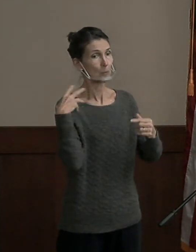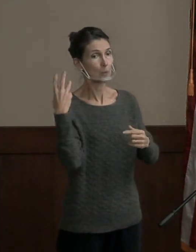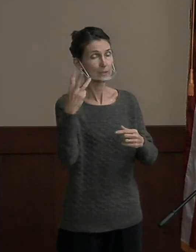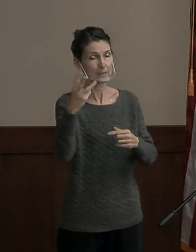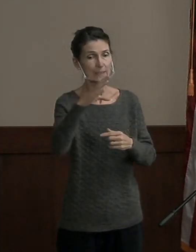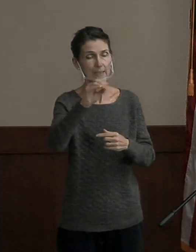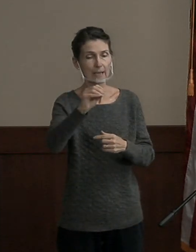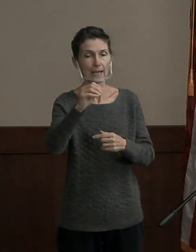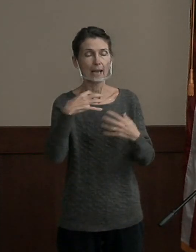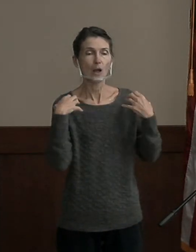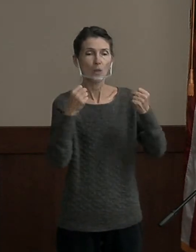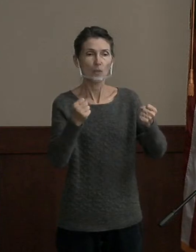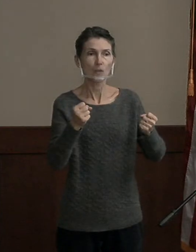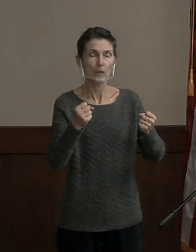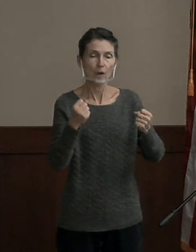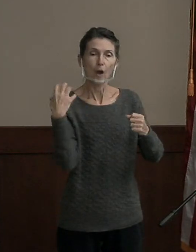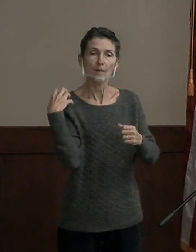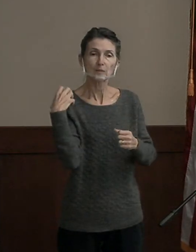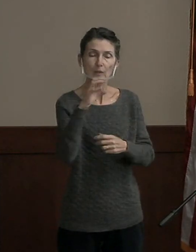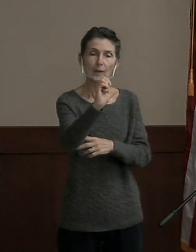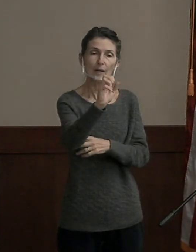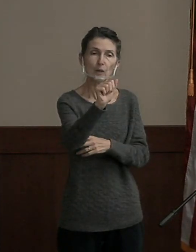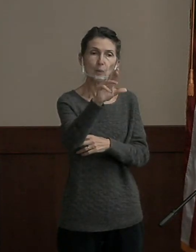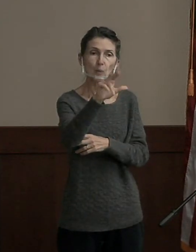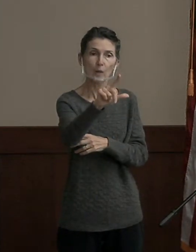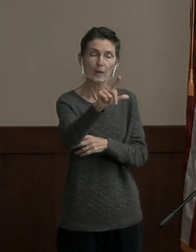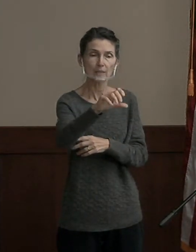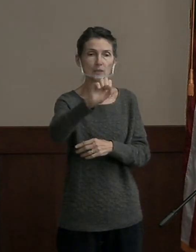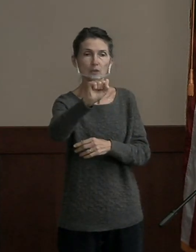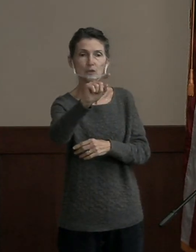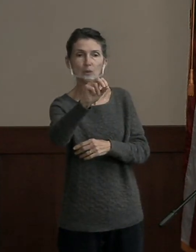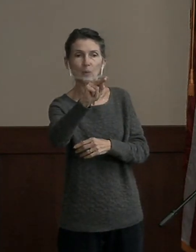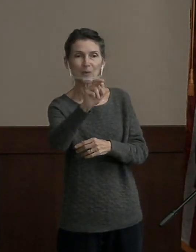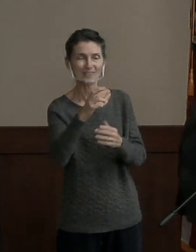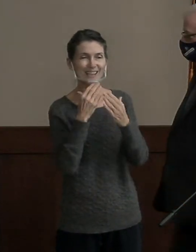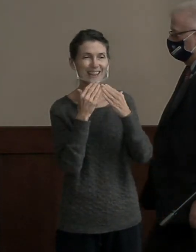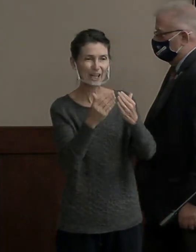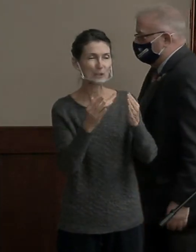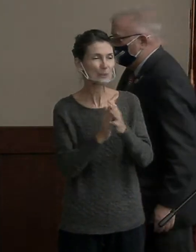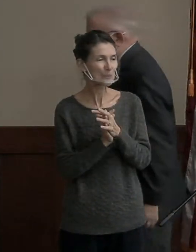County Health Officer Earl Stoner. Thank you very much.